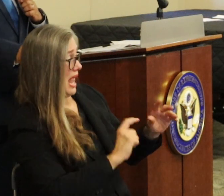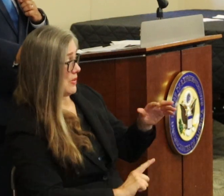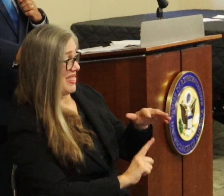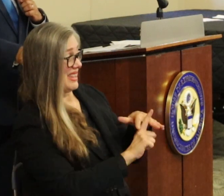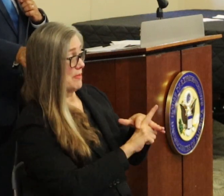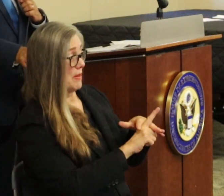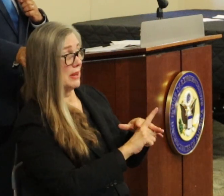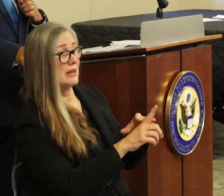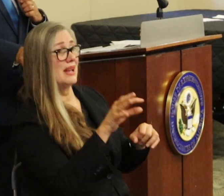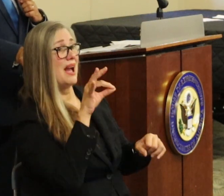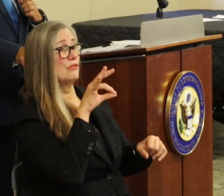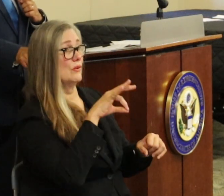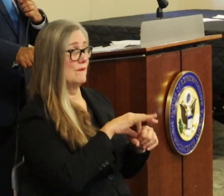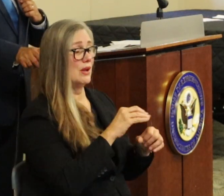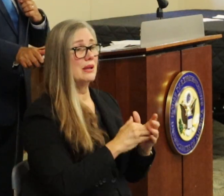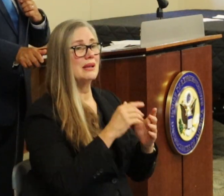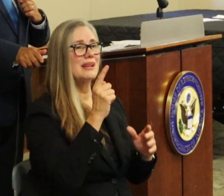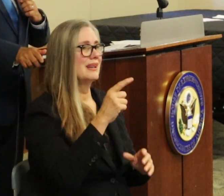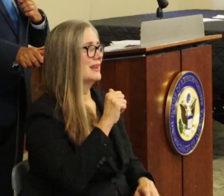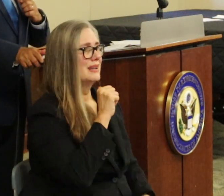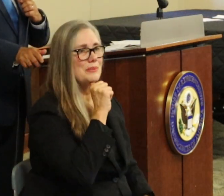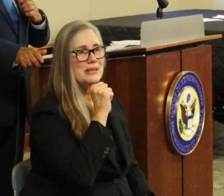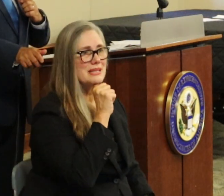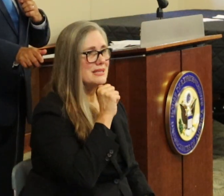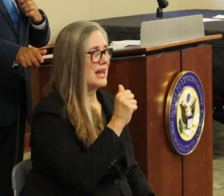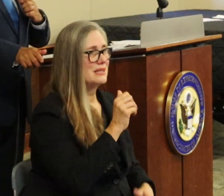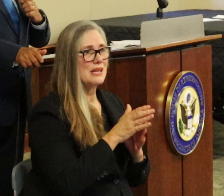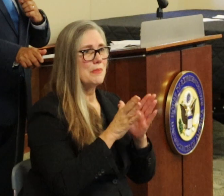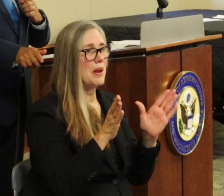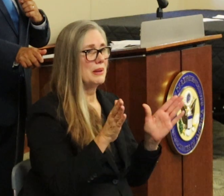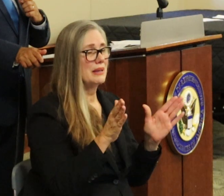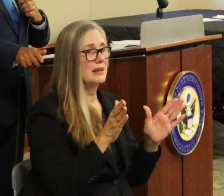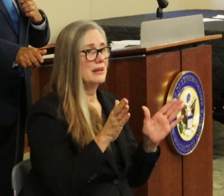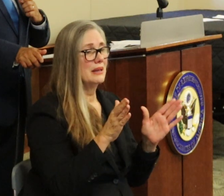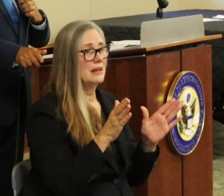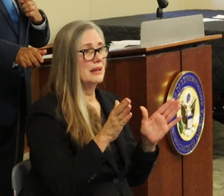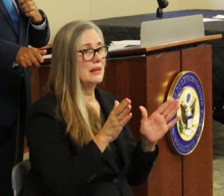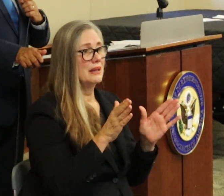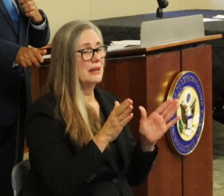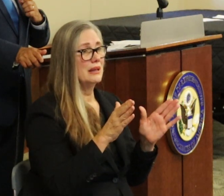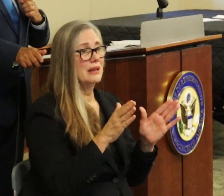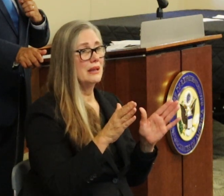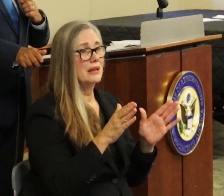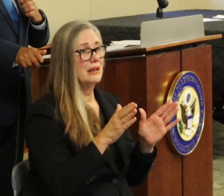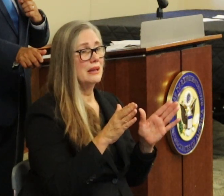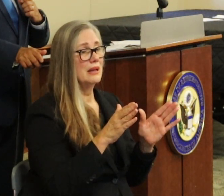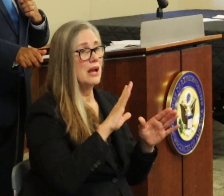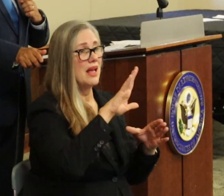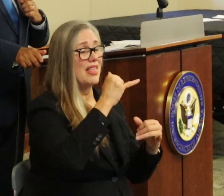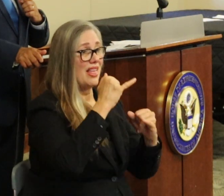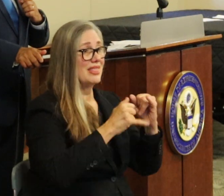in their upcoming re-elections. Except it's not coming to the public. They're all making the last appointments of all